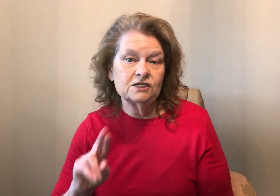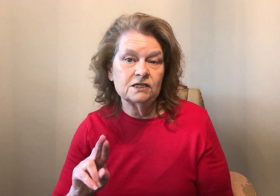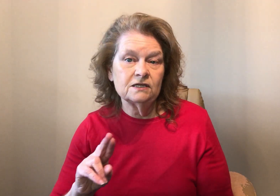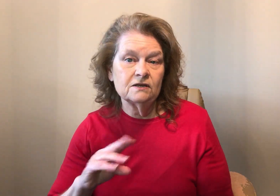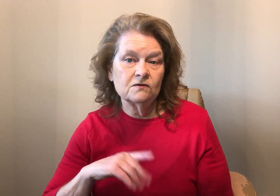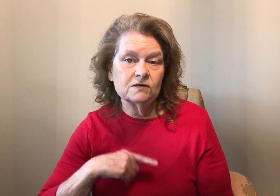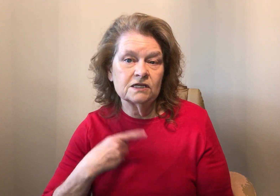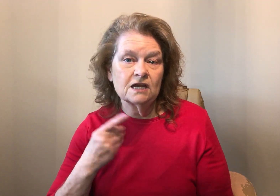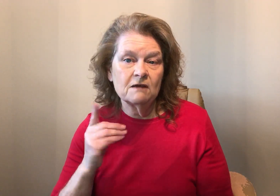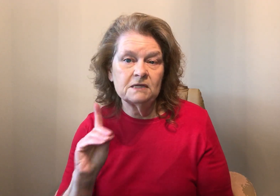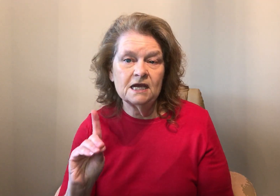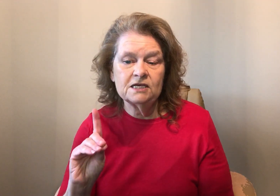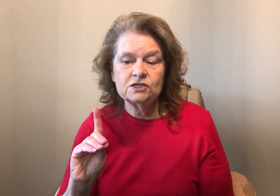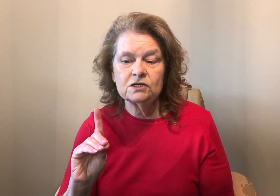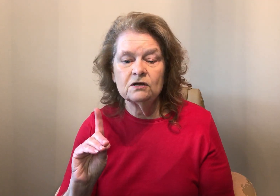religion or denominational